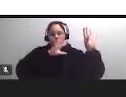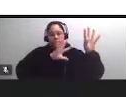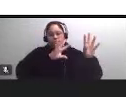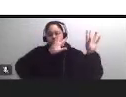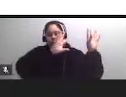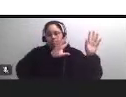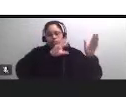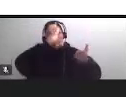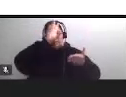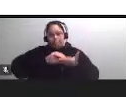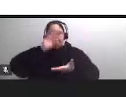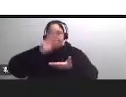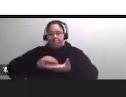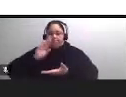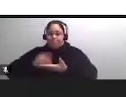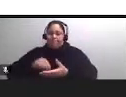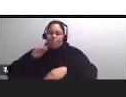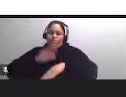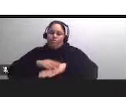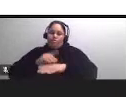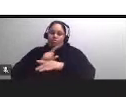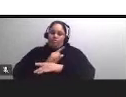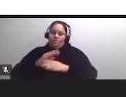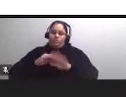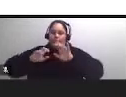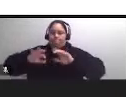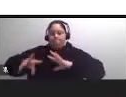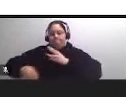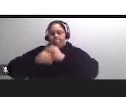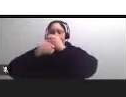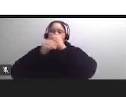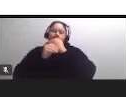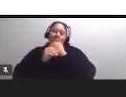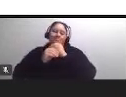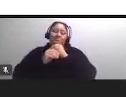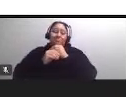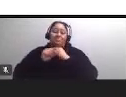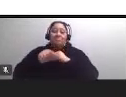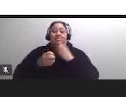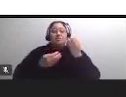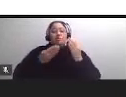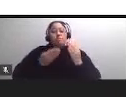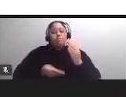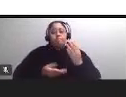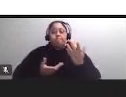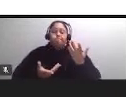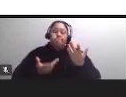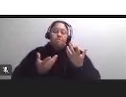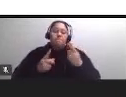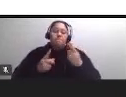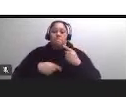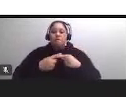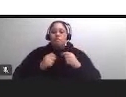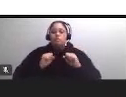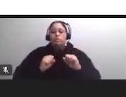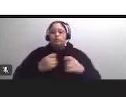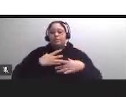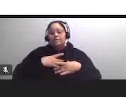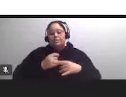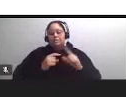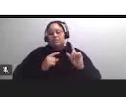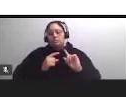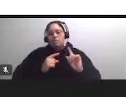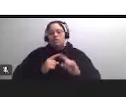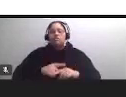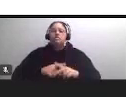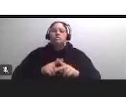are loaded up to the stakeholder database. And it has information about what the field of interest is,